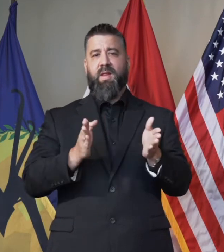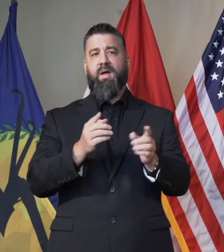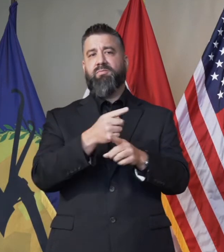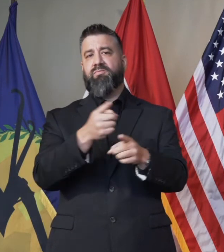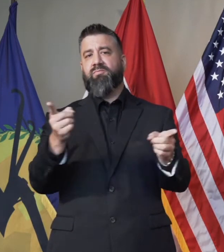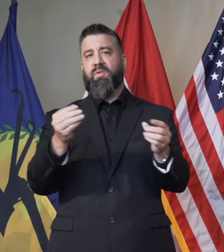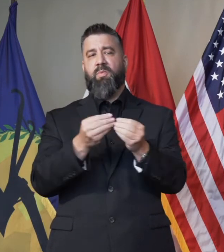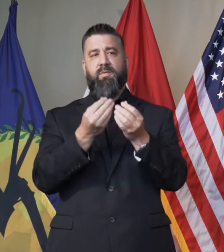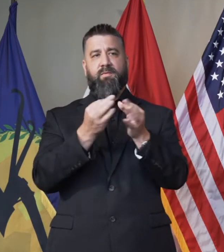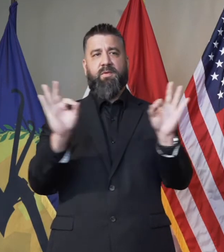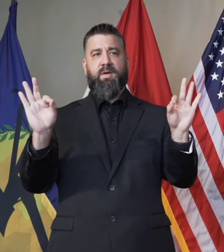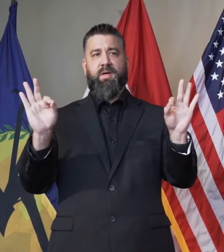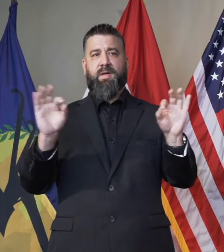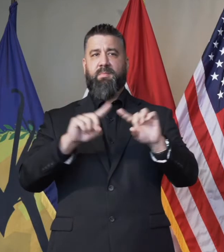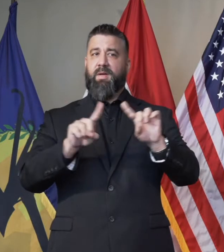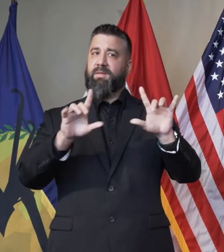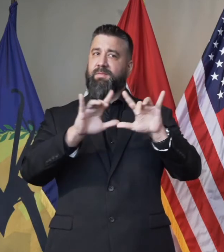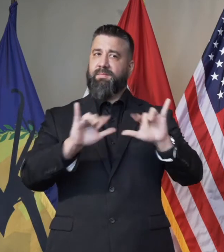and our community safe.